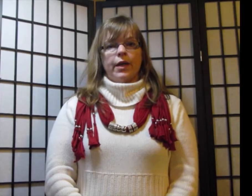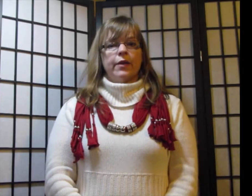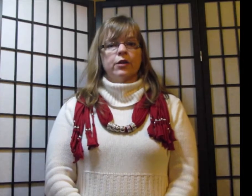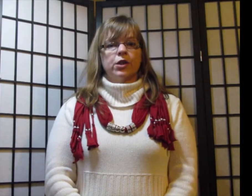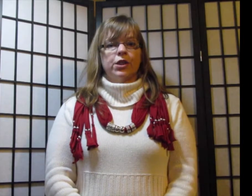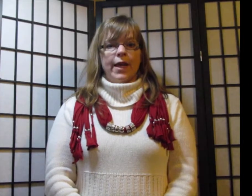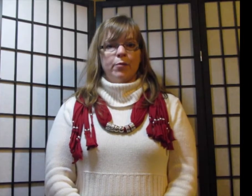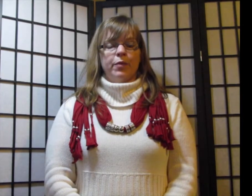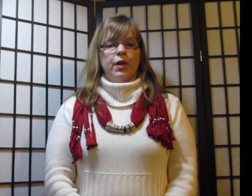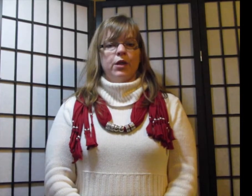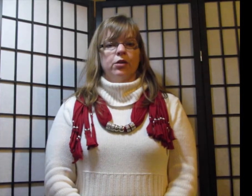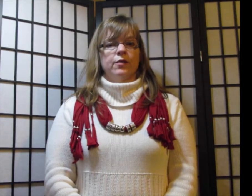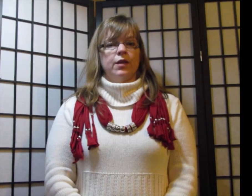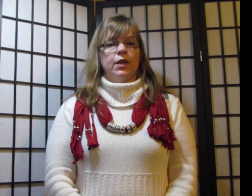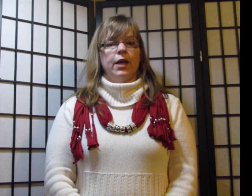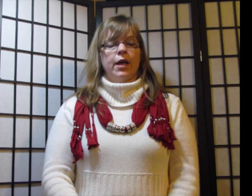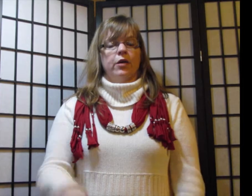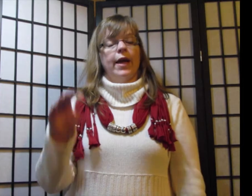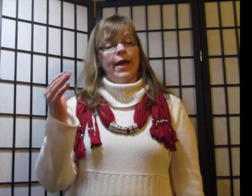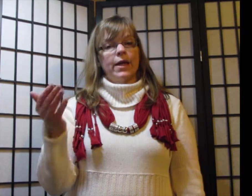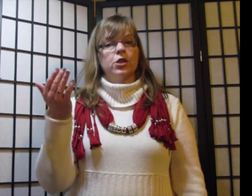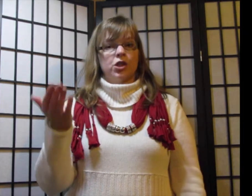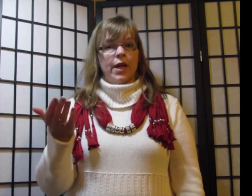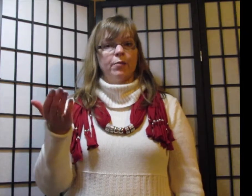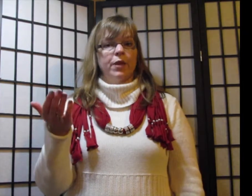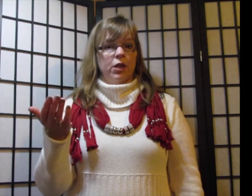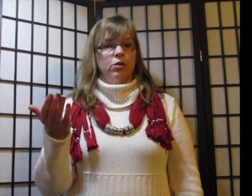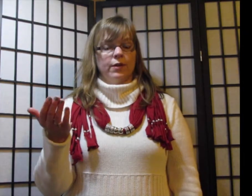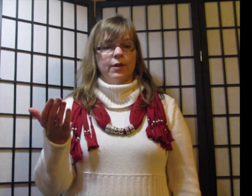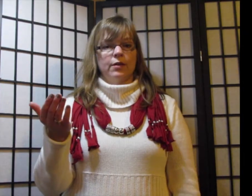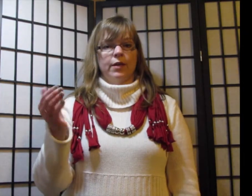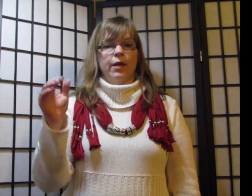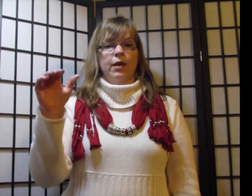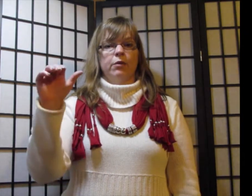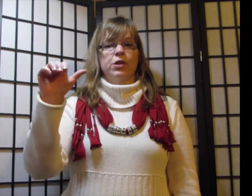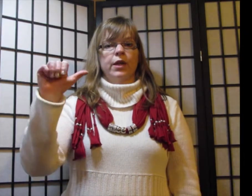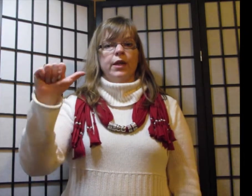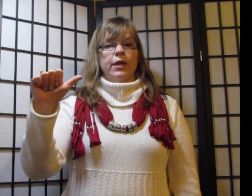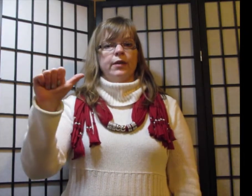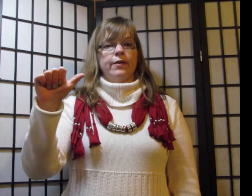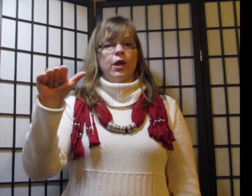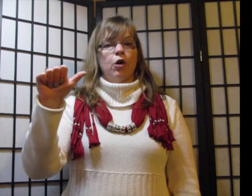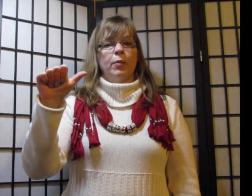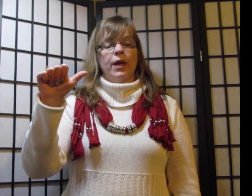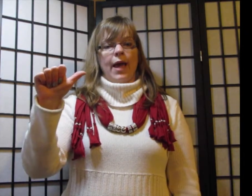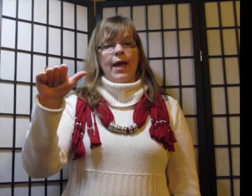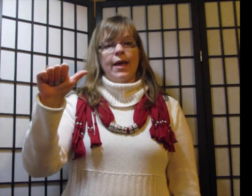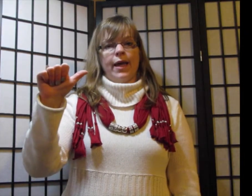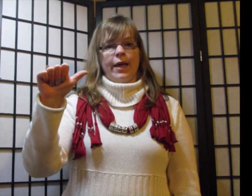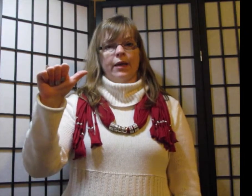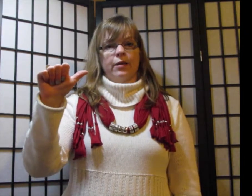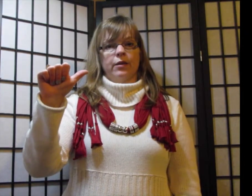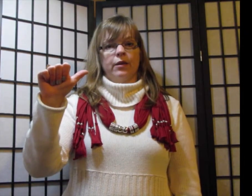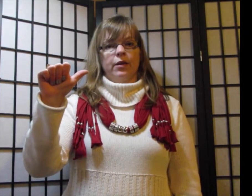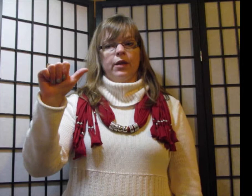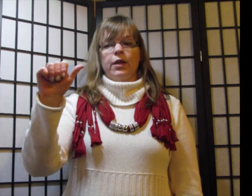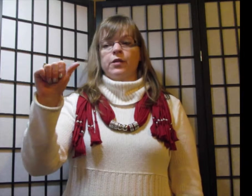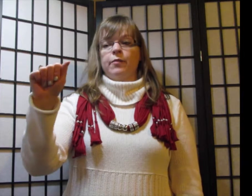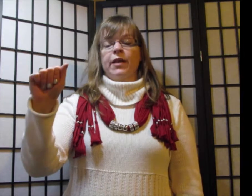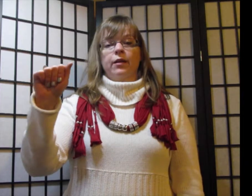Another shape that you'll see, another hand shape that you'll see in sign language is the open A hand. To make the